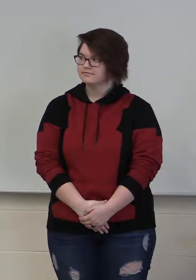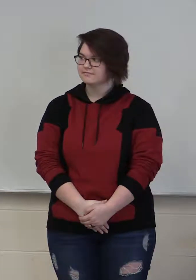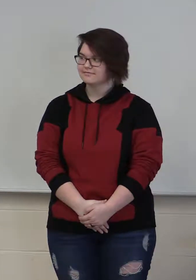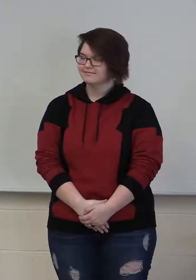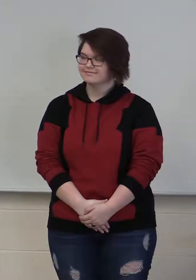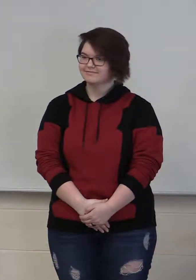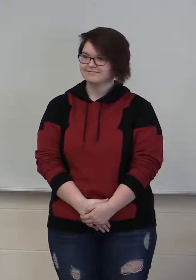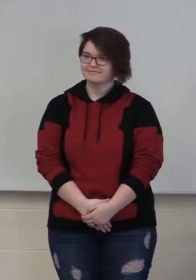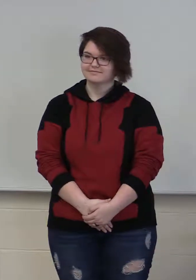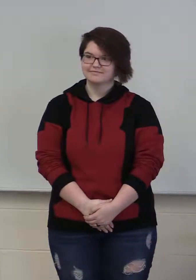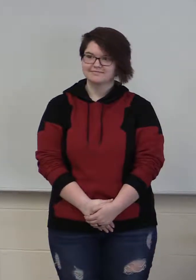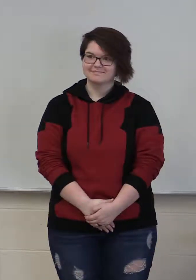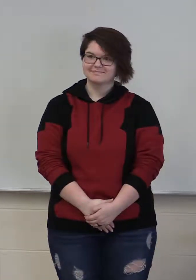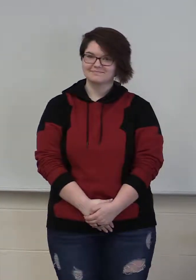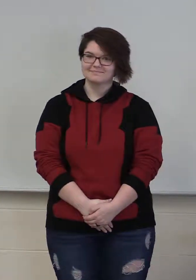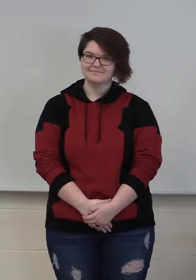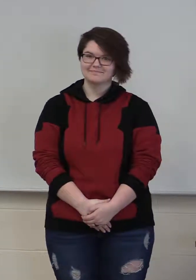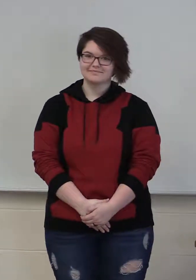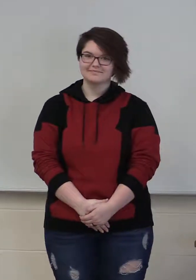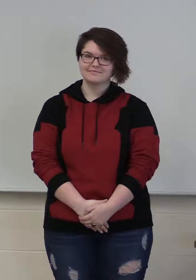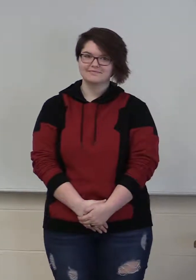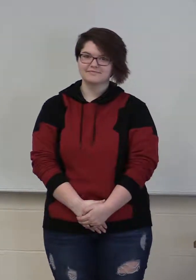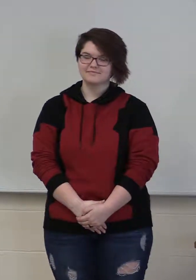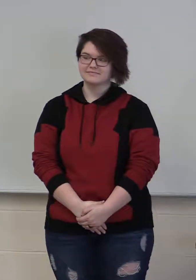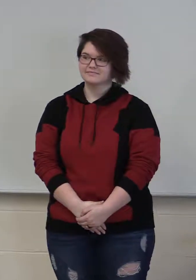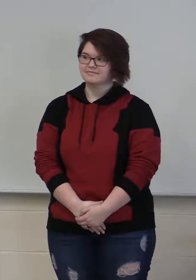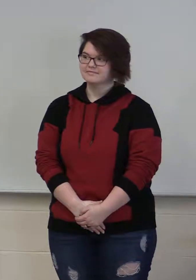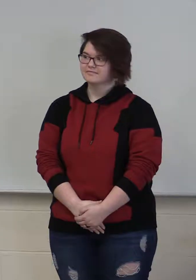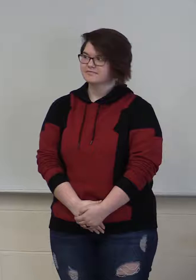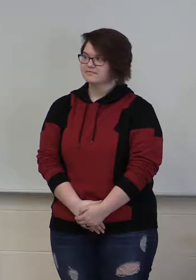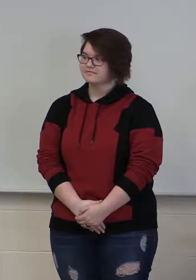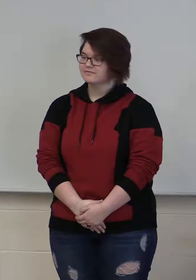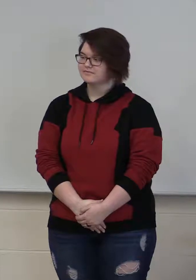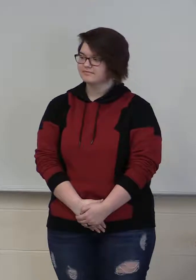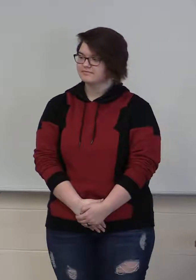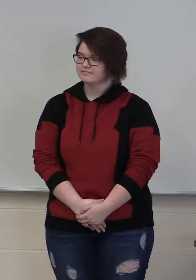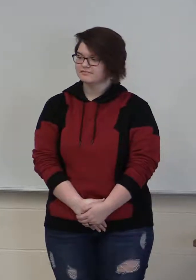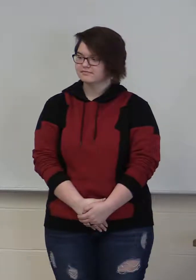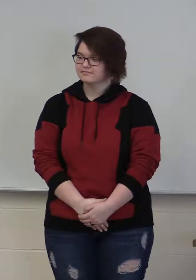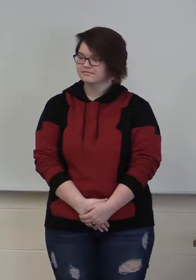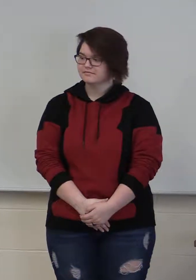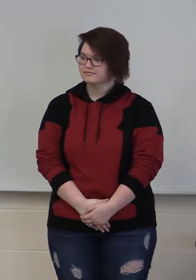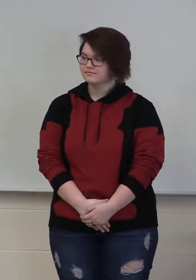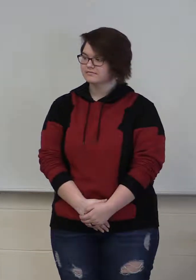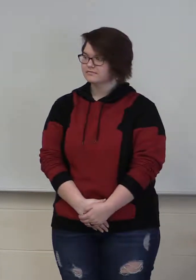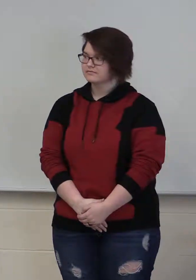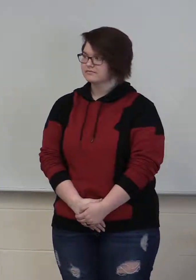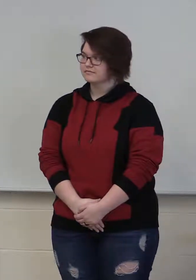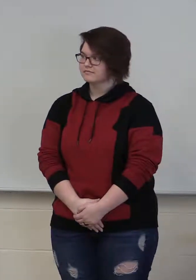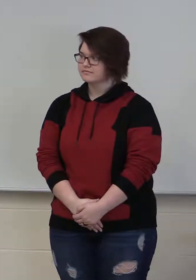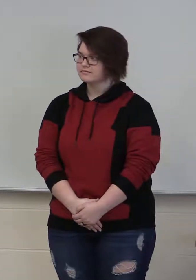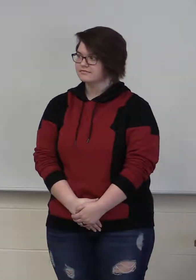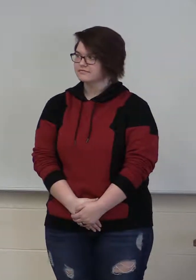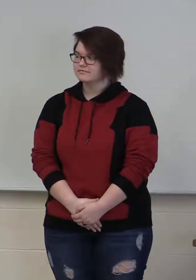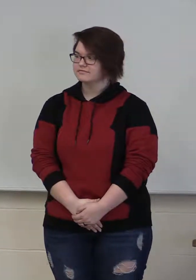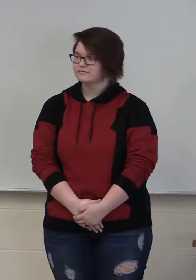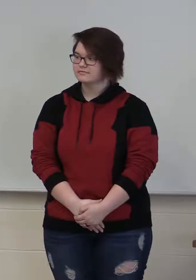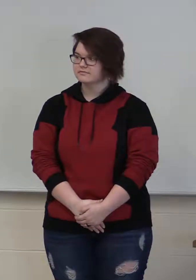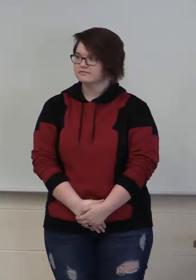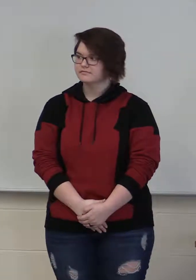face over here if I wasn't talking with her just signing. I'm glad I got to demonstrate these phrases and